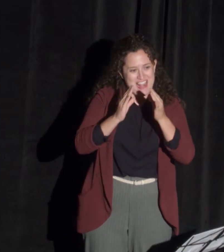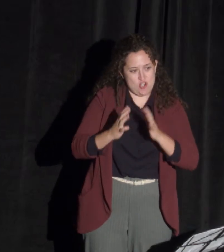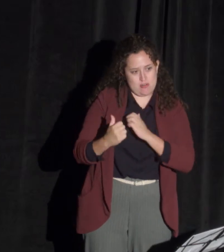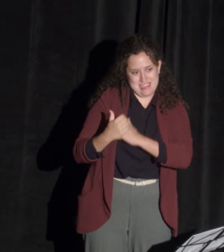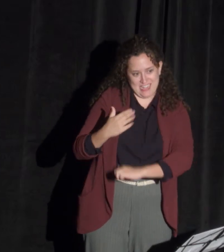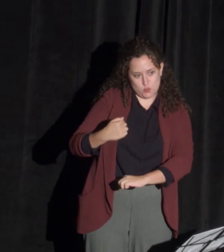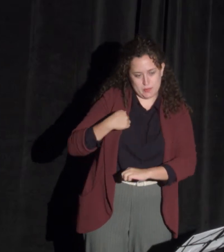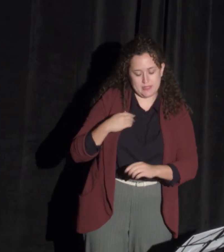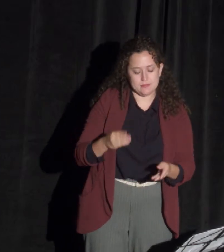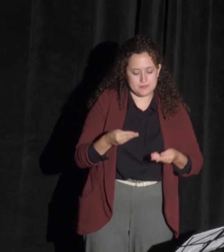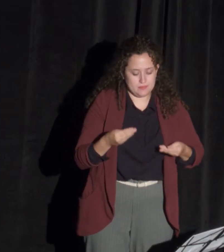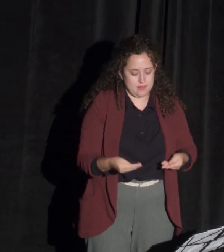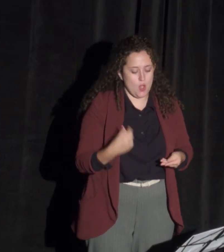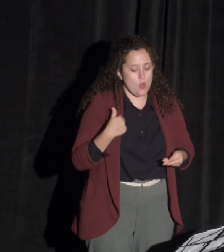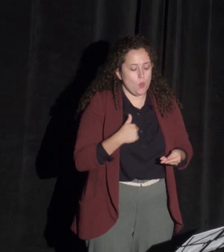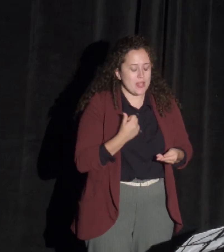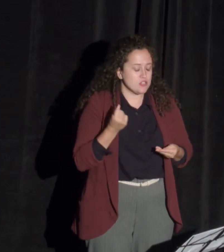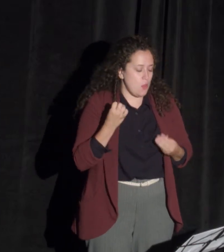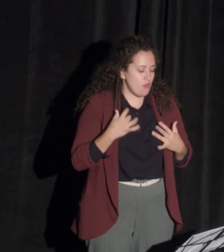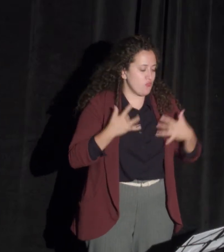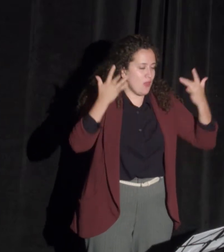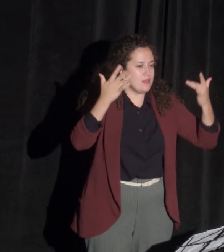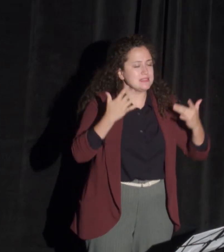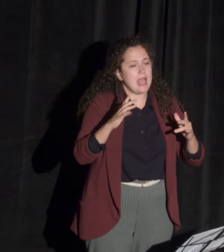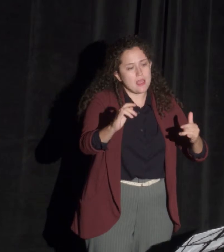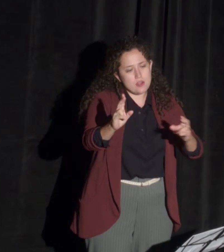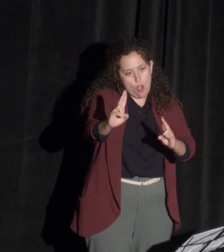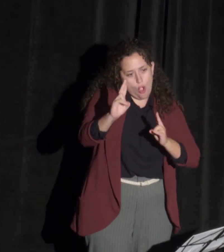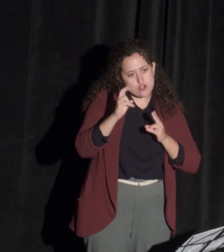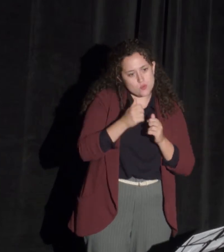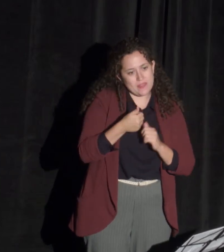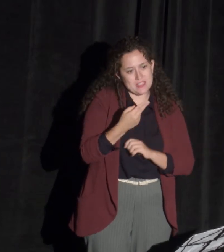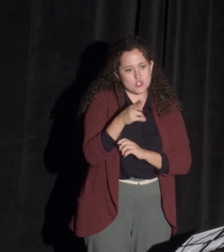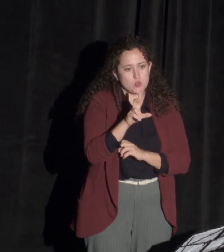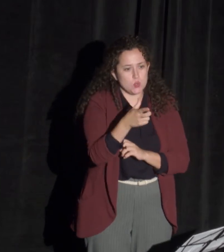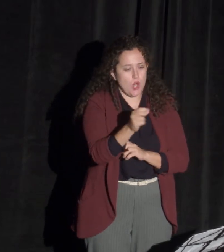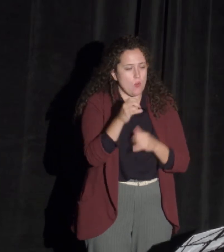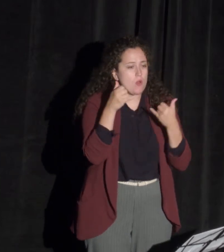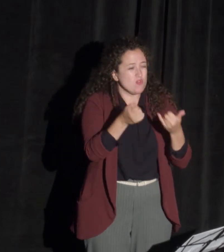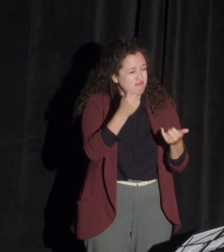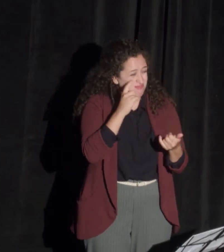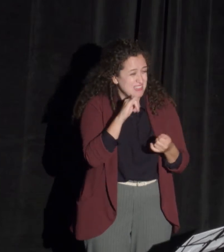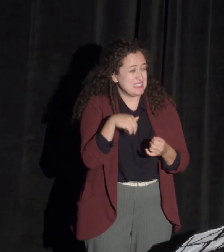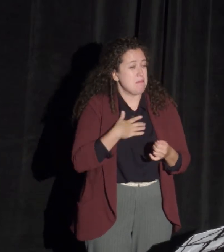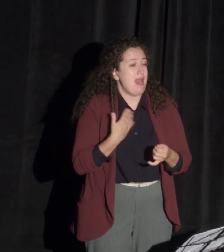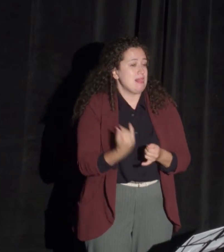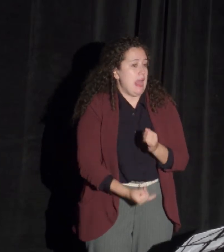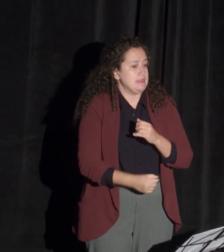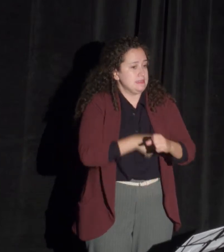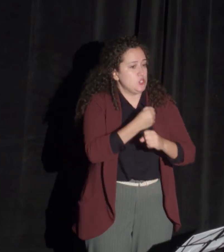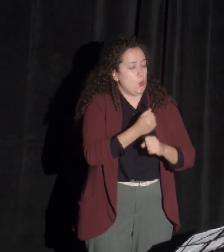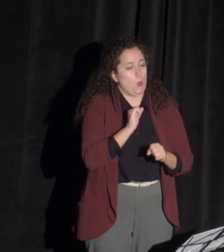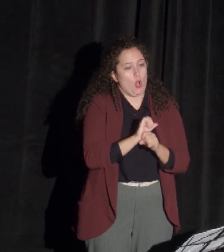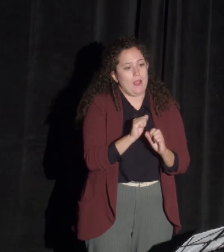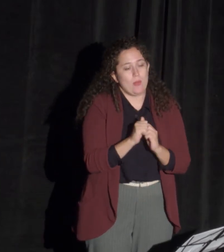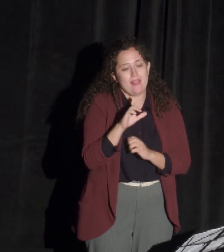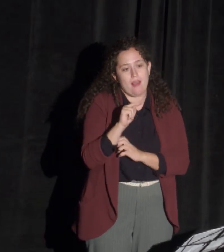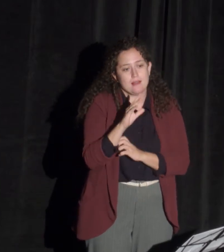We're so thrilled and honored with this Hugo Award. This is my last year working with Uncanny. And though the work itself has been reward enough,